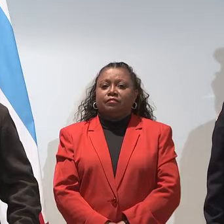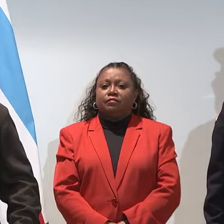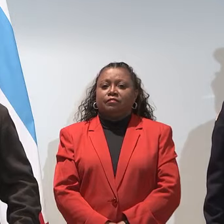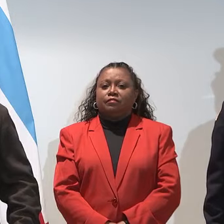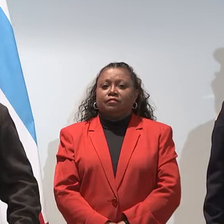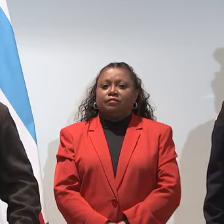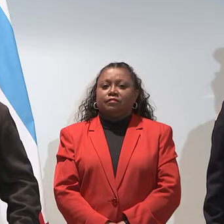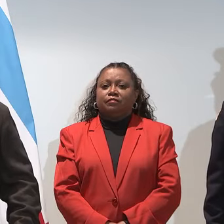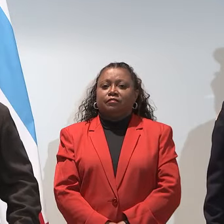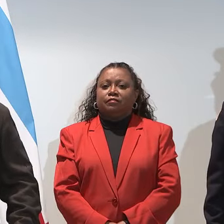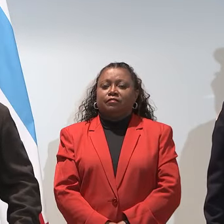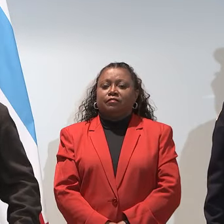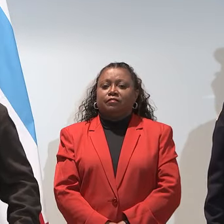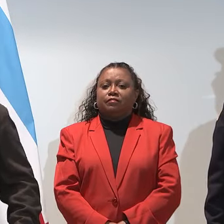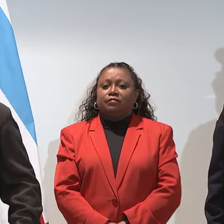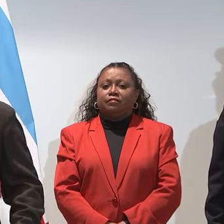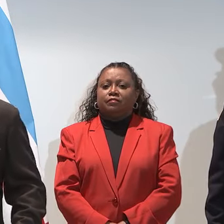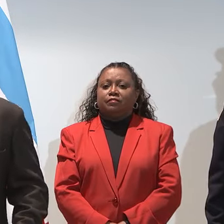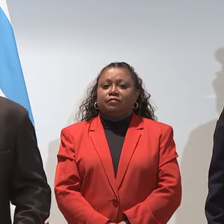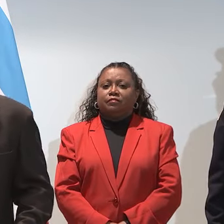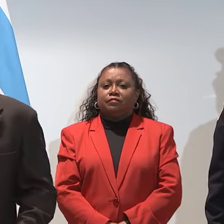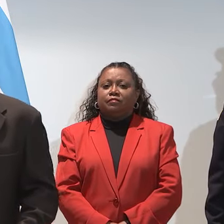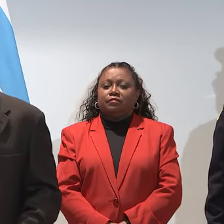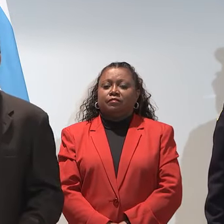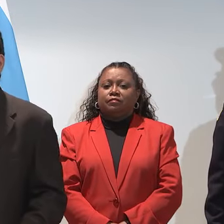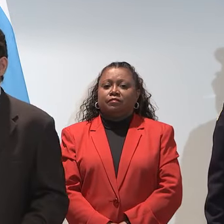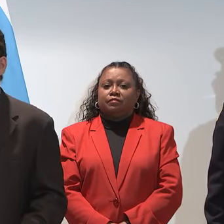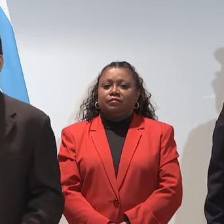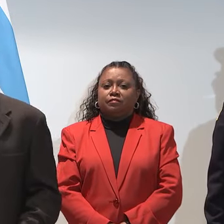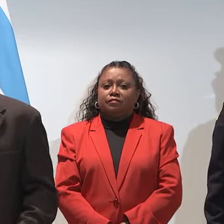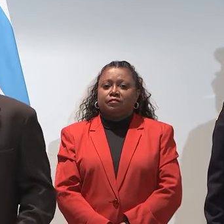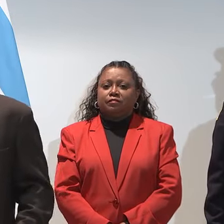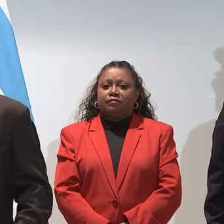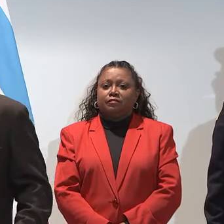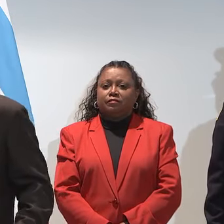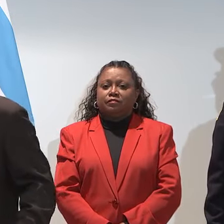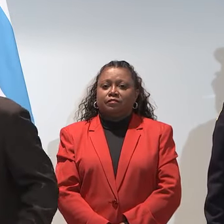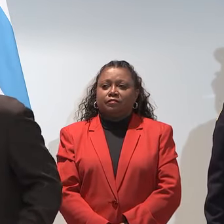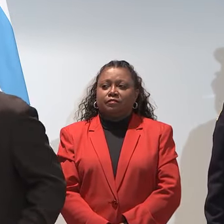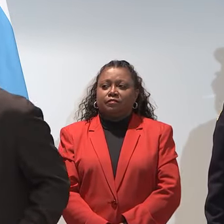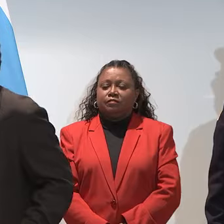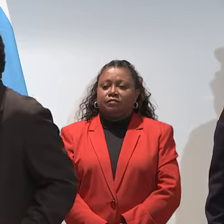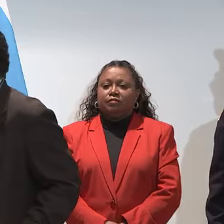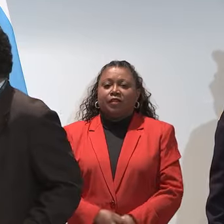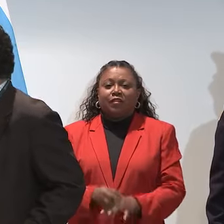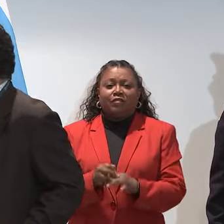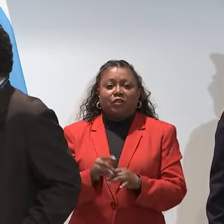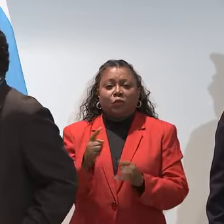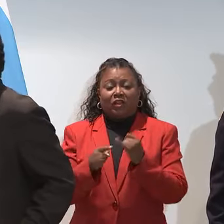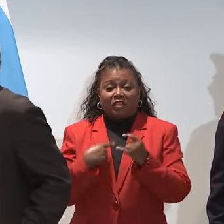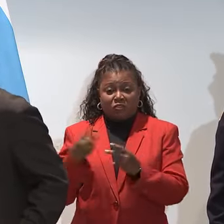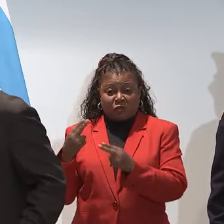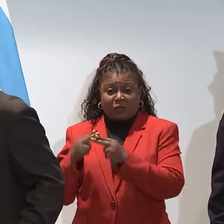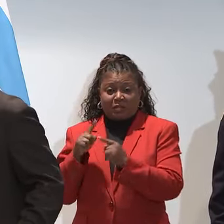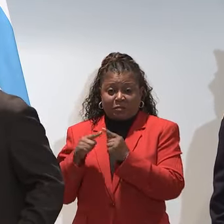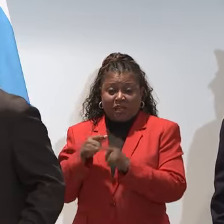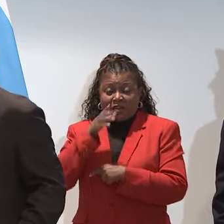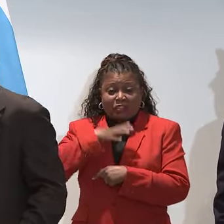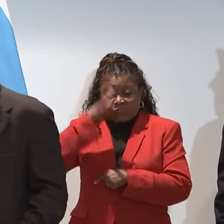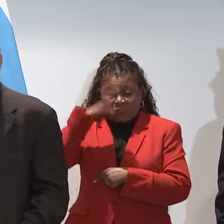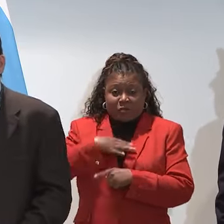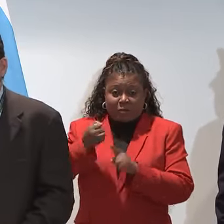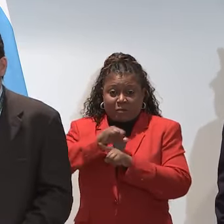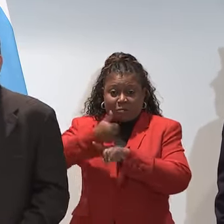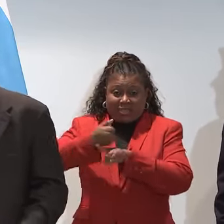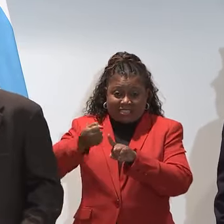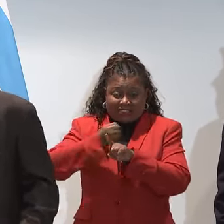la comunidad. Voy a terminar con una cosa también. I'm going to finish with one thing that you mentioned about gender-based